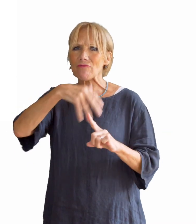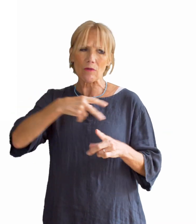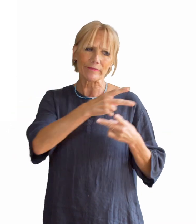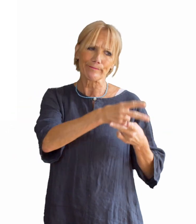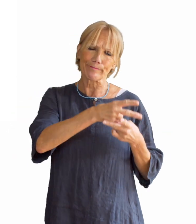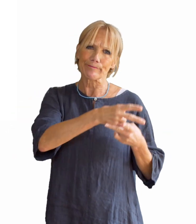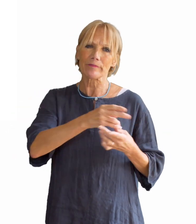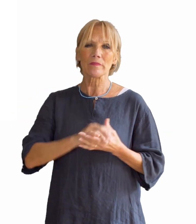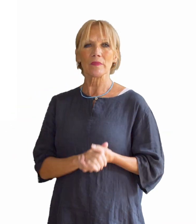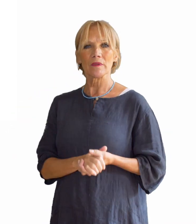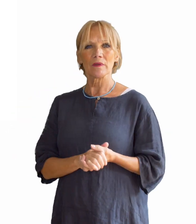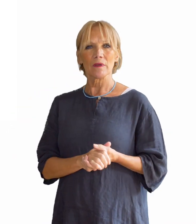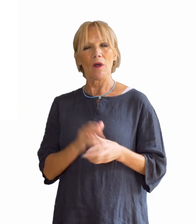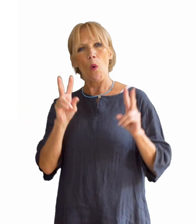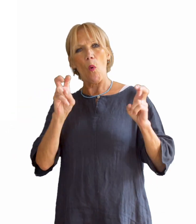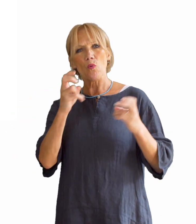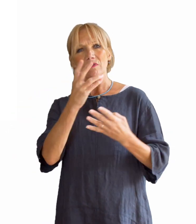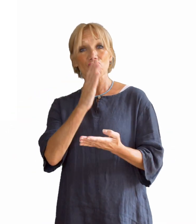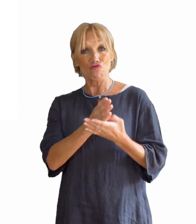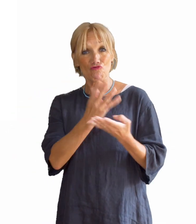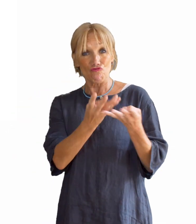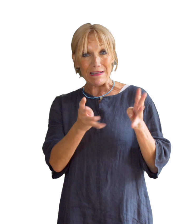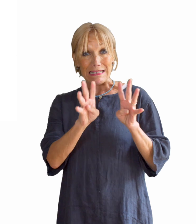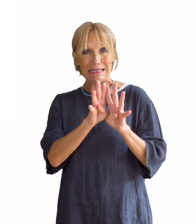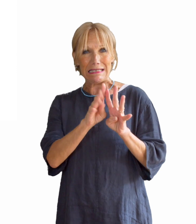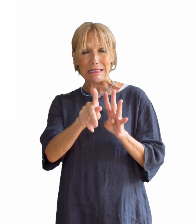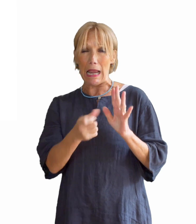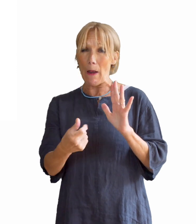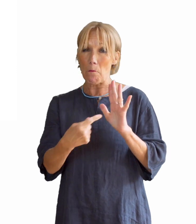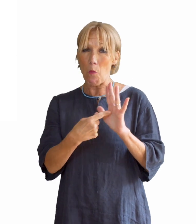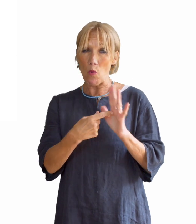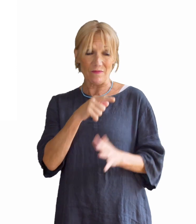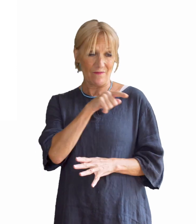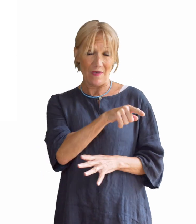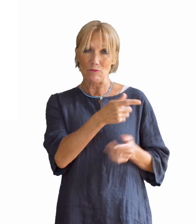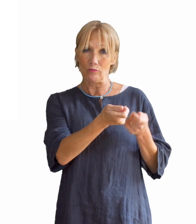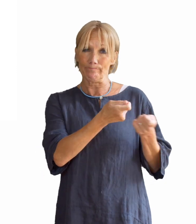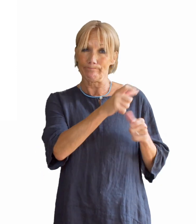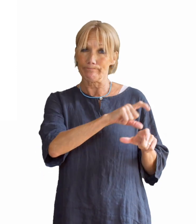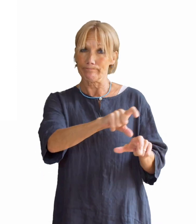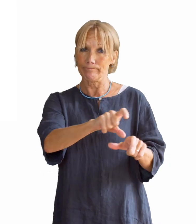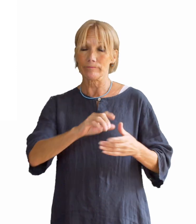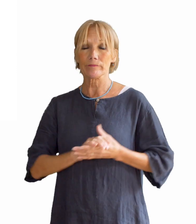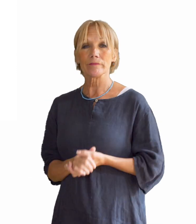These individuals, often called trustees, can be crucial to a meeting centre's ability to sustain.